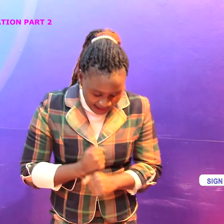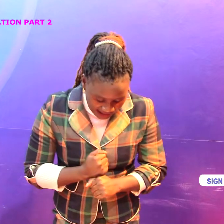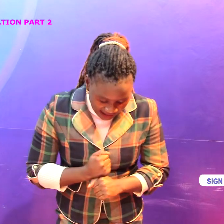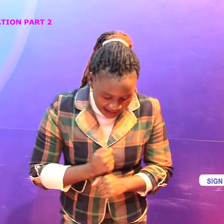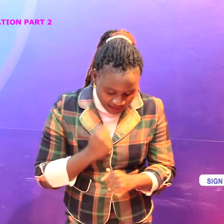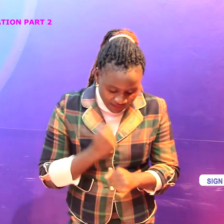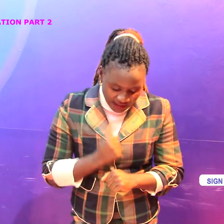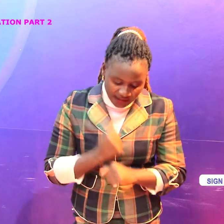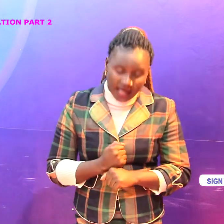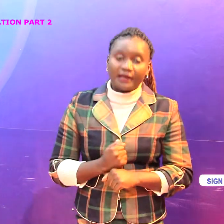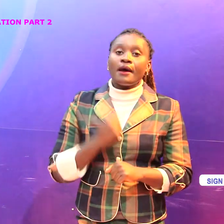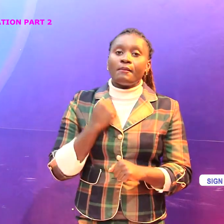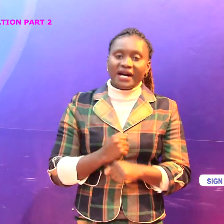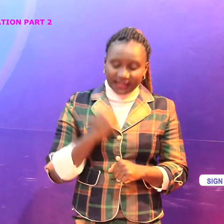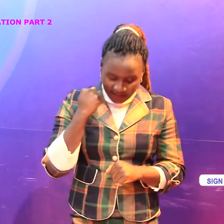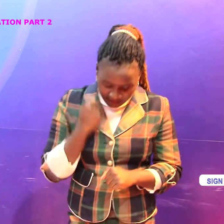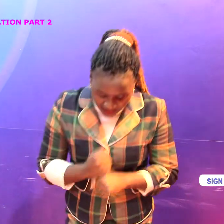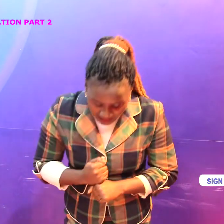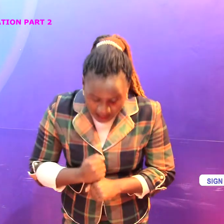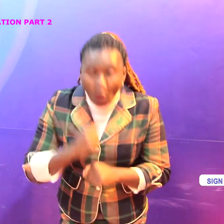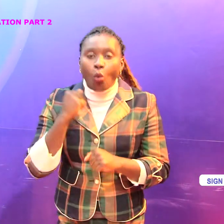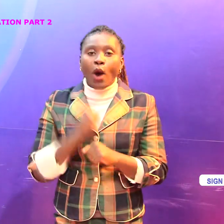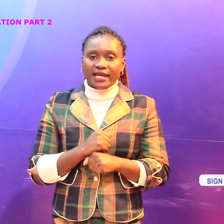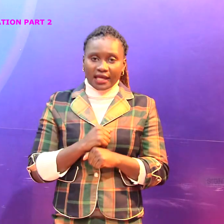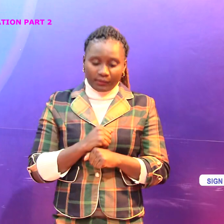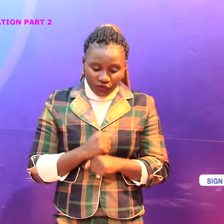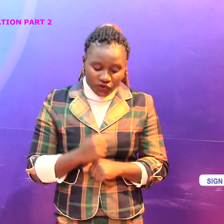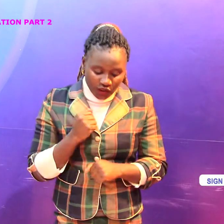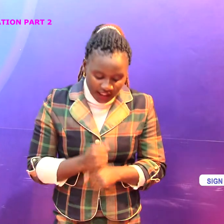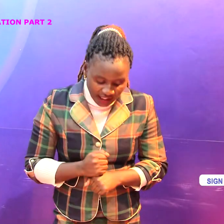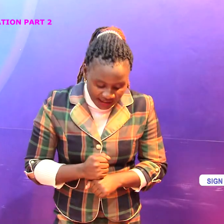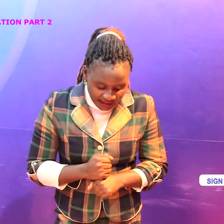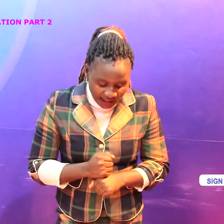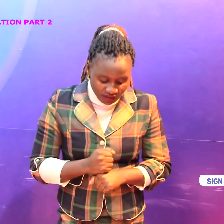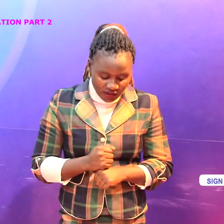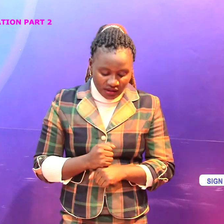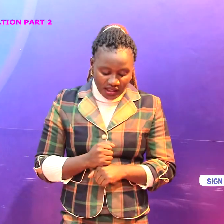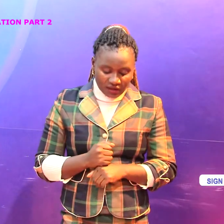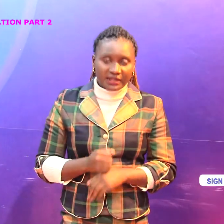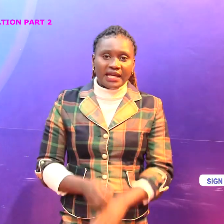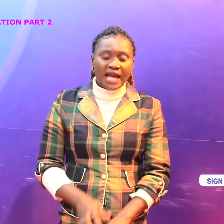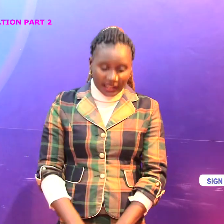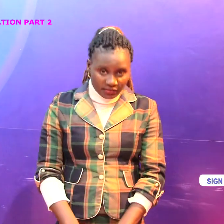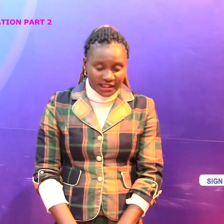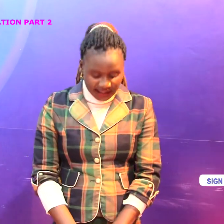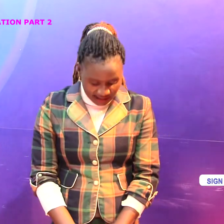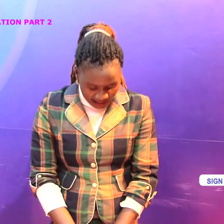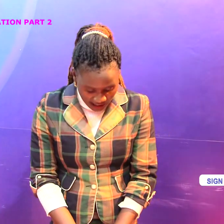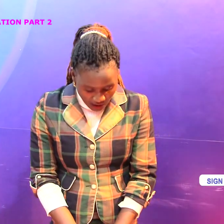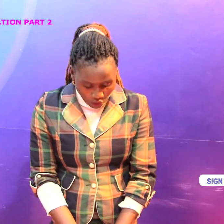administrator is very tired but is still working. So in Kenya Sign Language, we say administrator